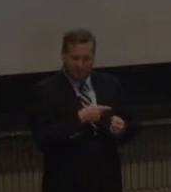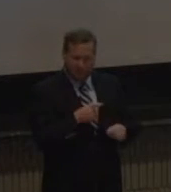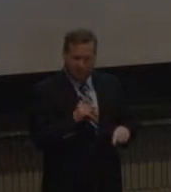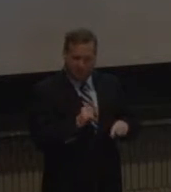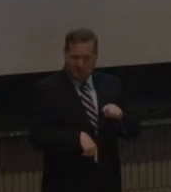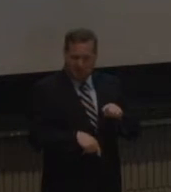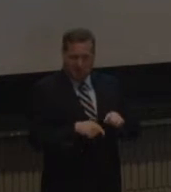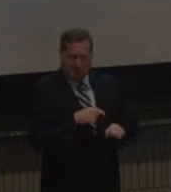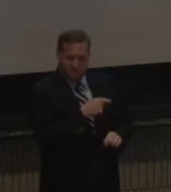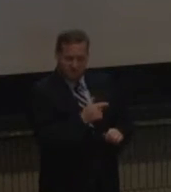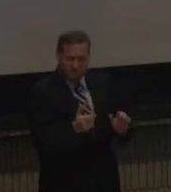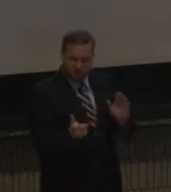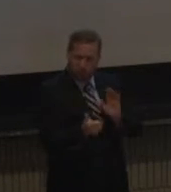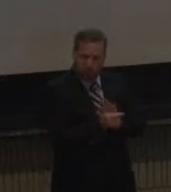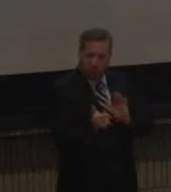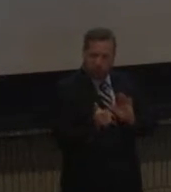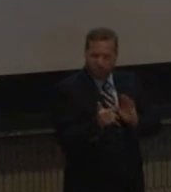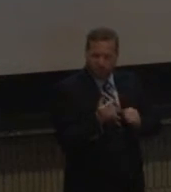impacts people on many different layers.